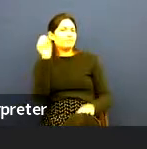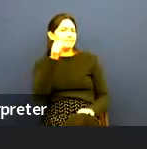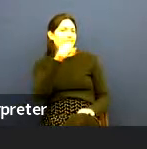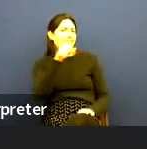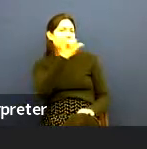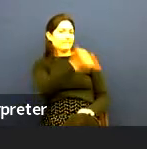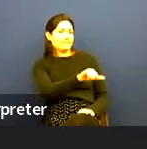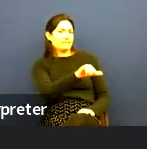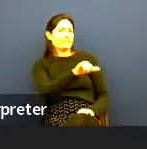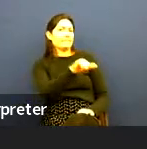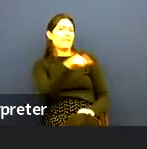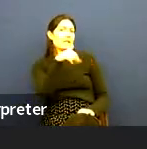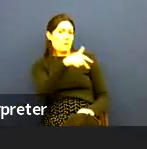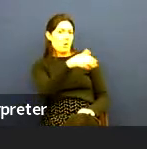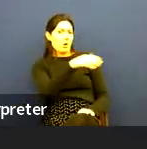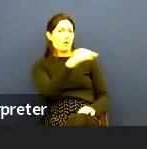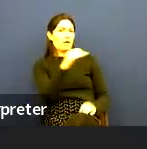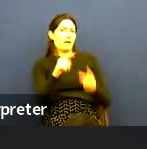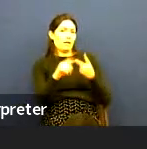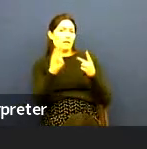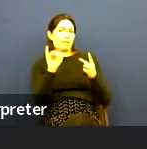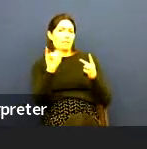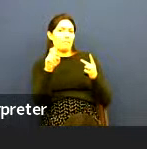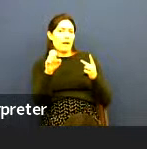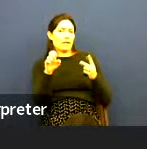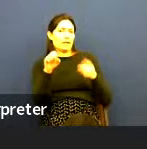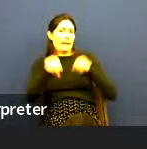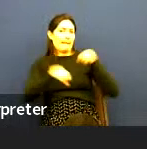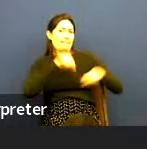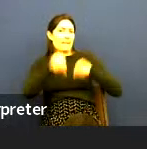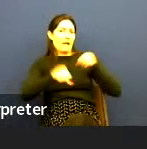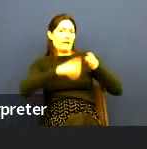bike rack Mhm. is there also. Okay.